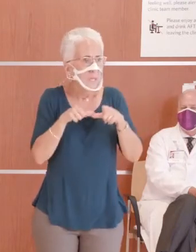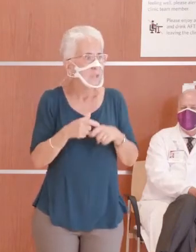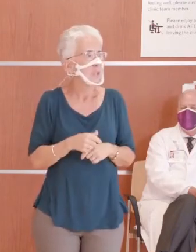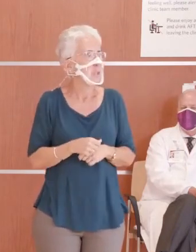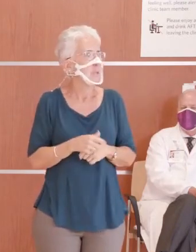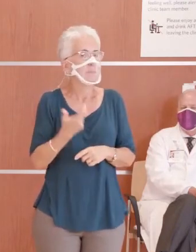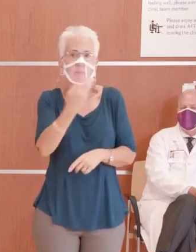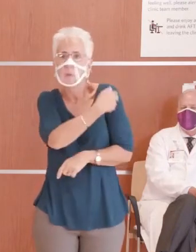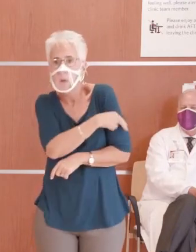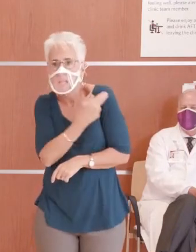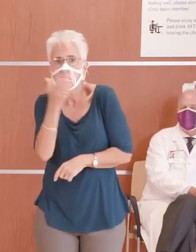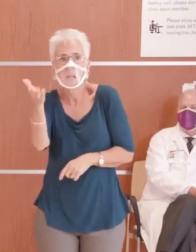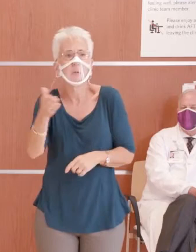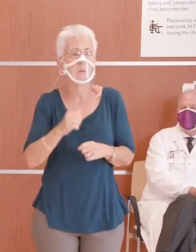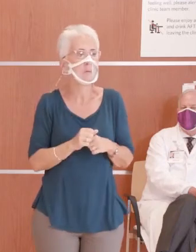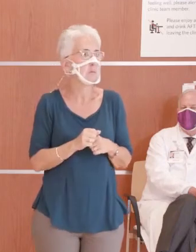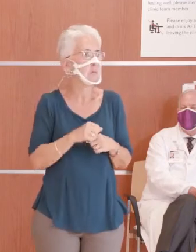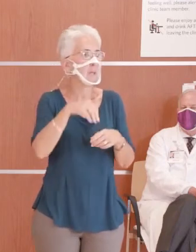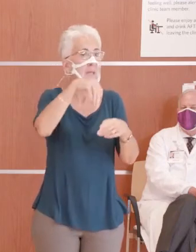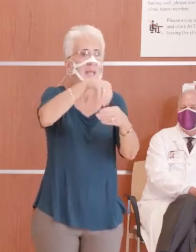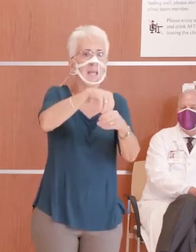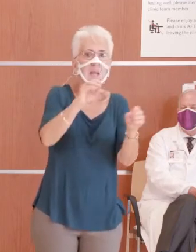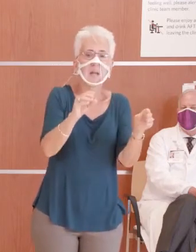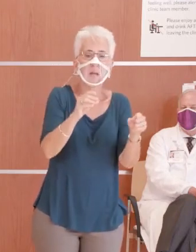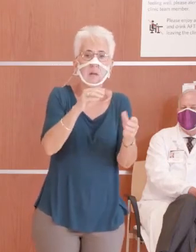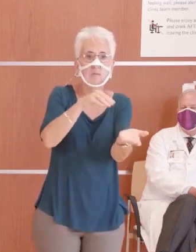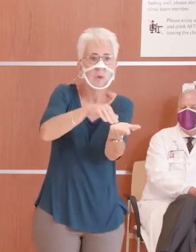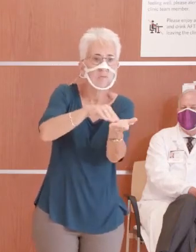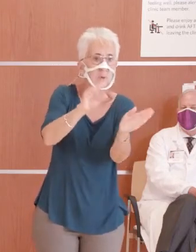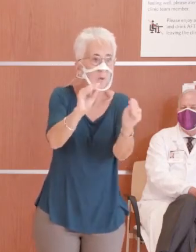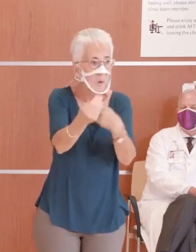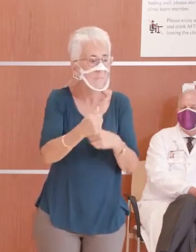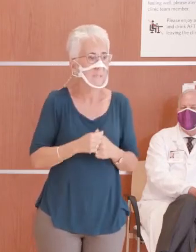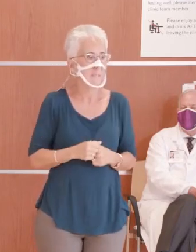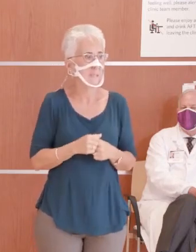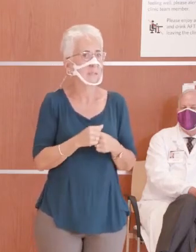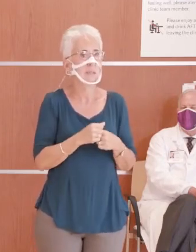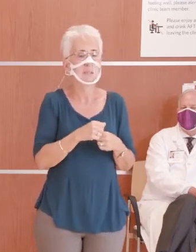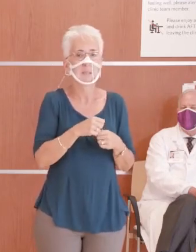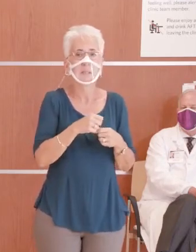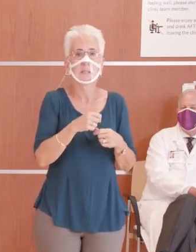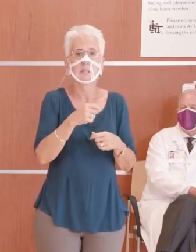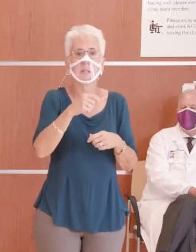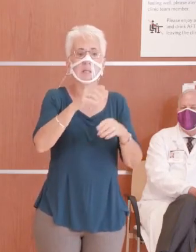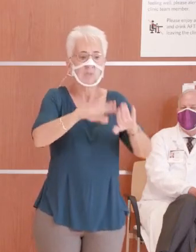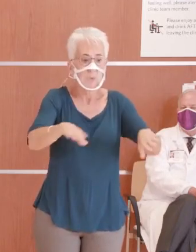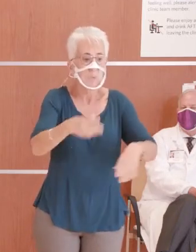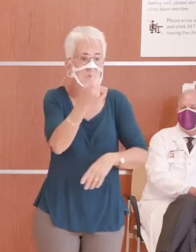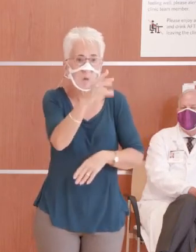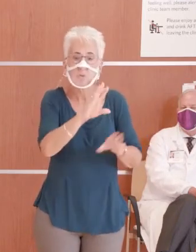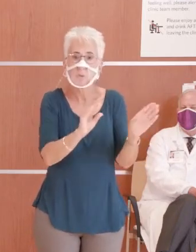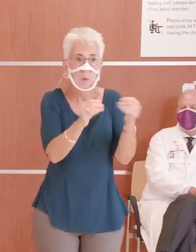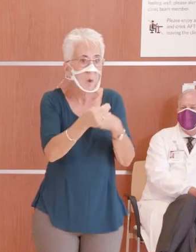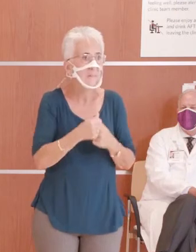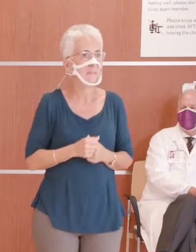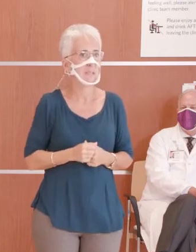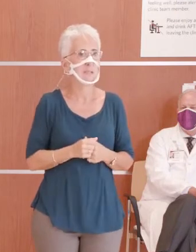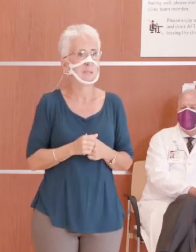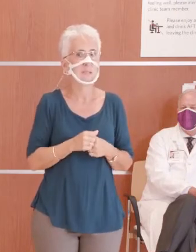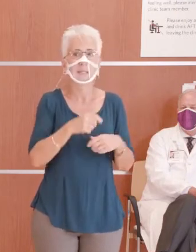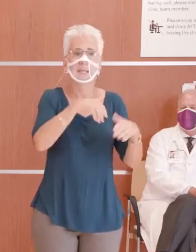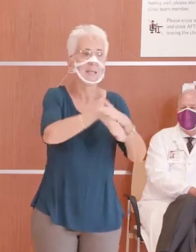at hospitals, but also in provider offices. They're happening in pediatrician offices. We're also been